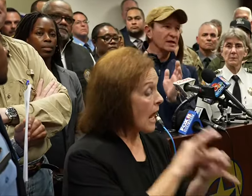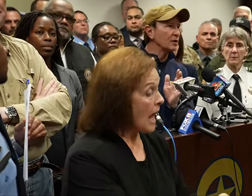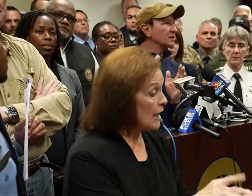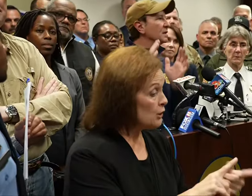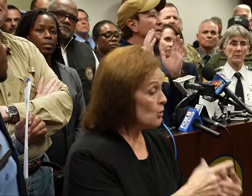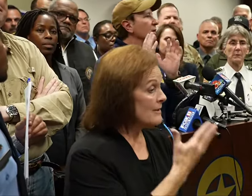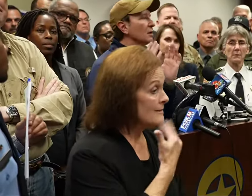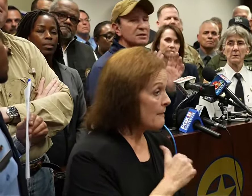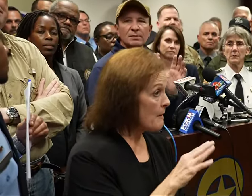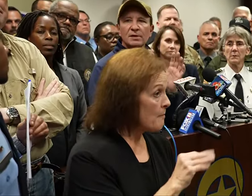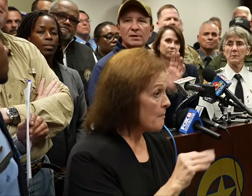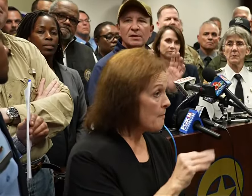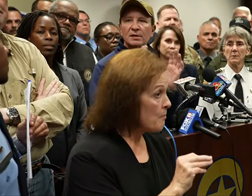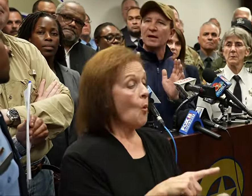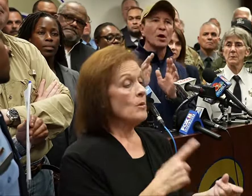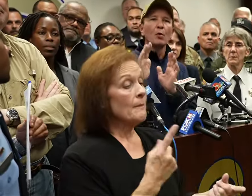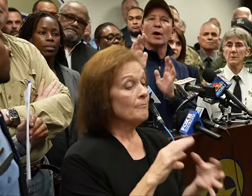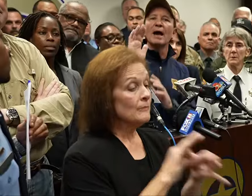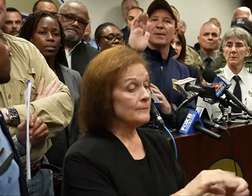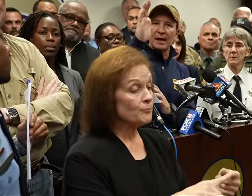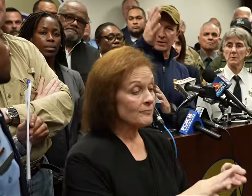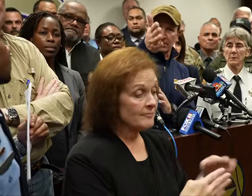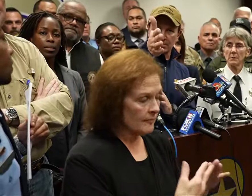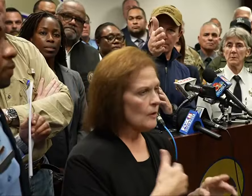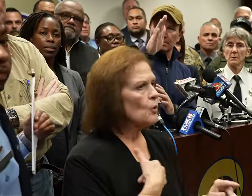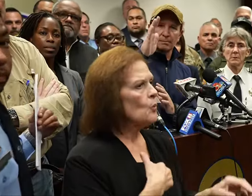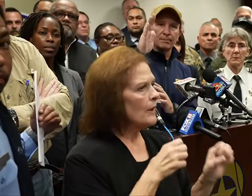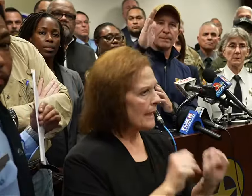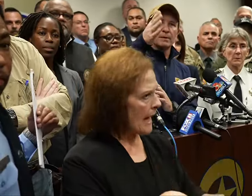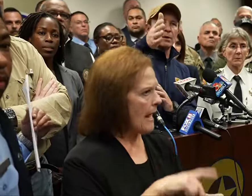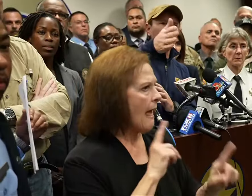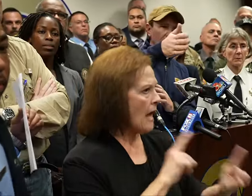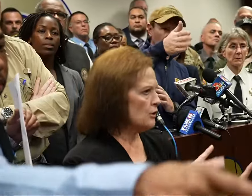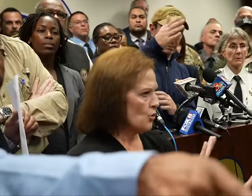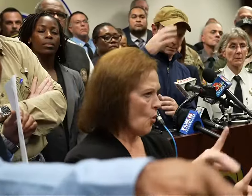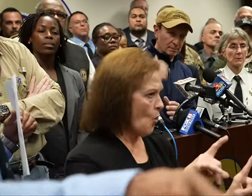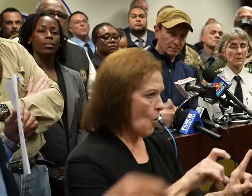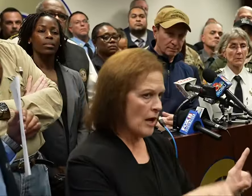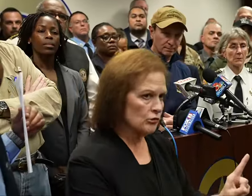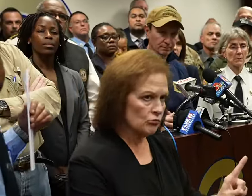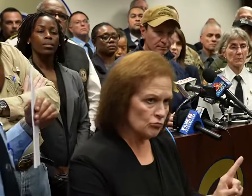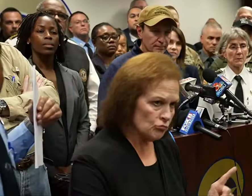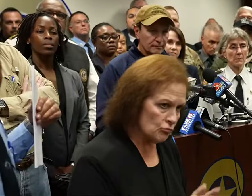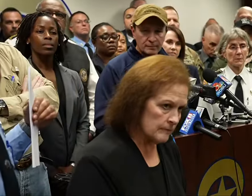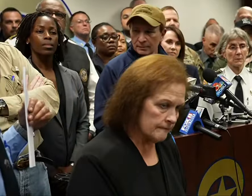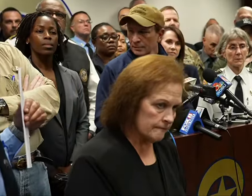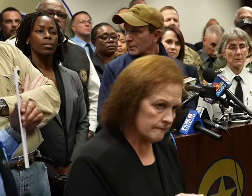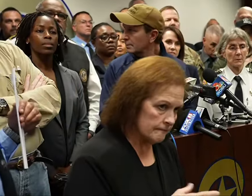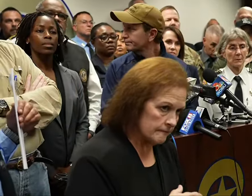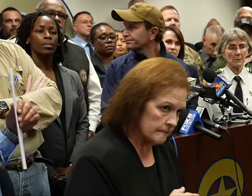Bowl, the safety of the city, or something to that effect, we're happy to answer. Over here. Okay, go ahead. Go ahead, Alyssa.